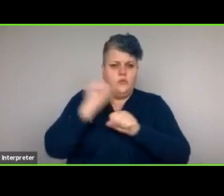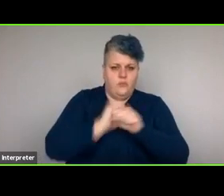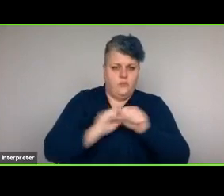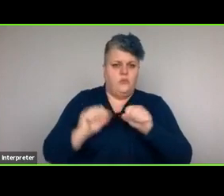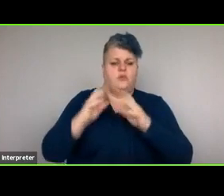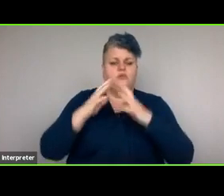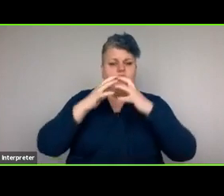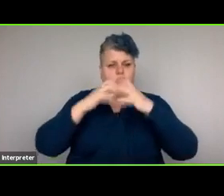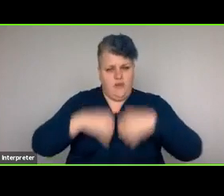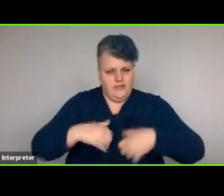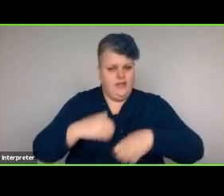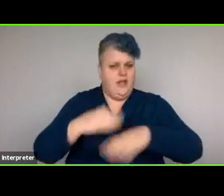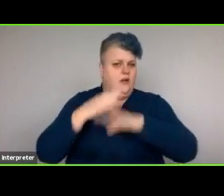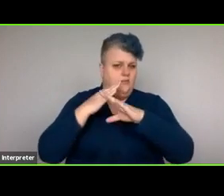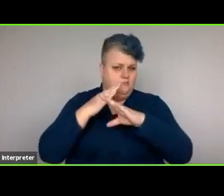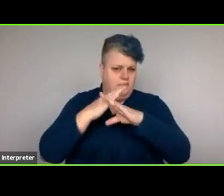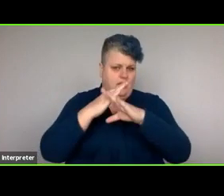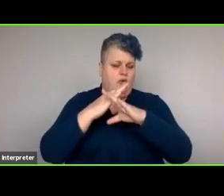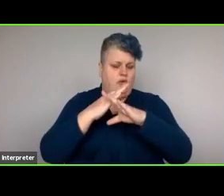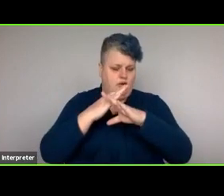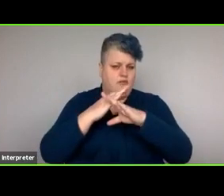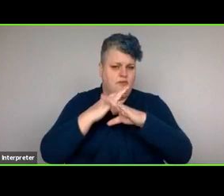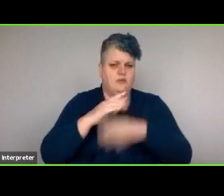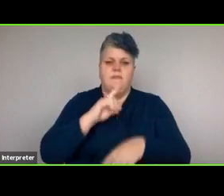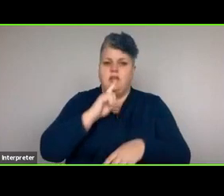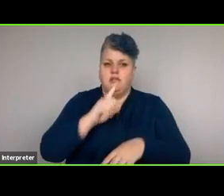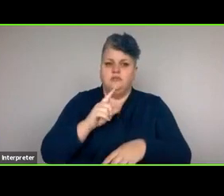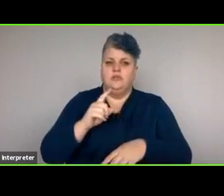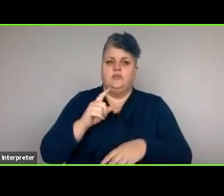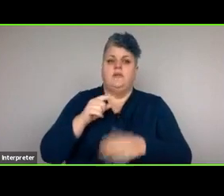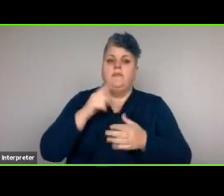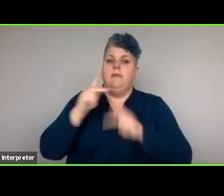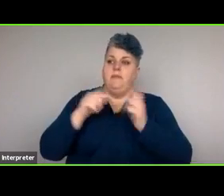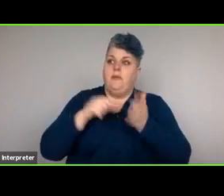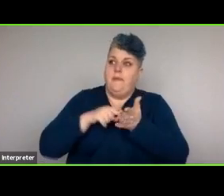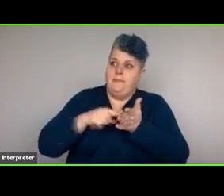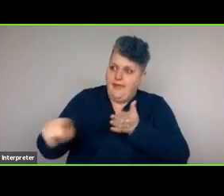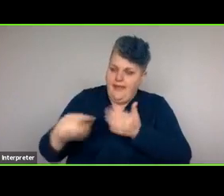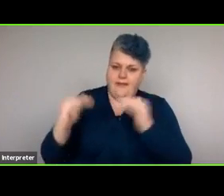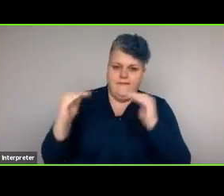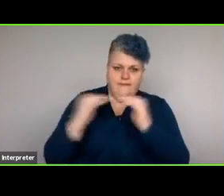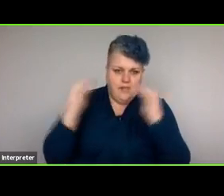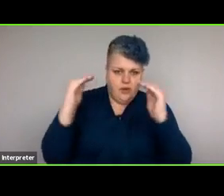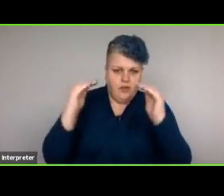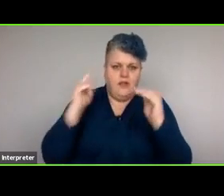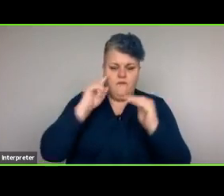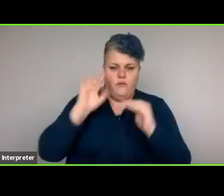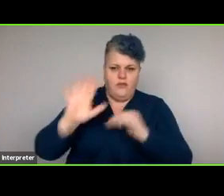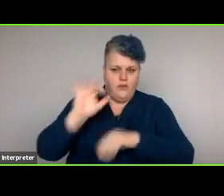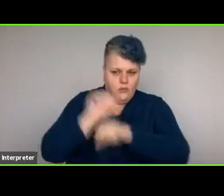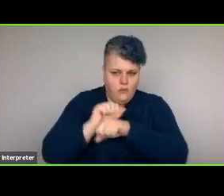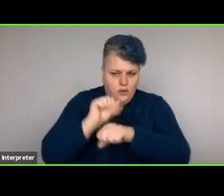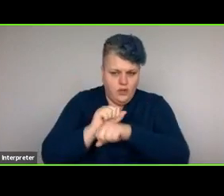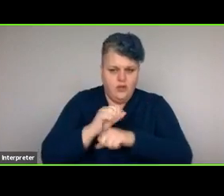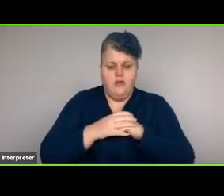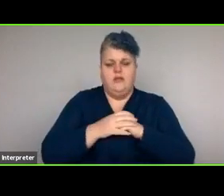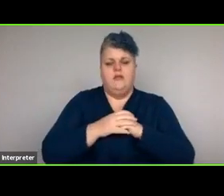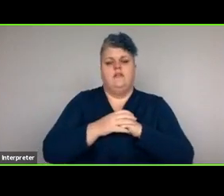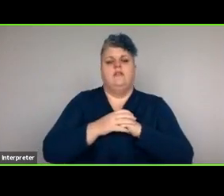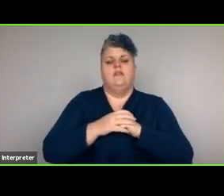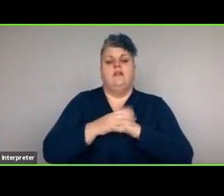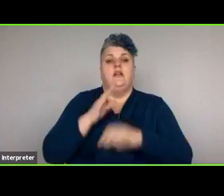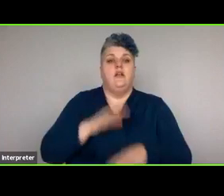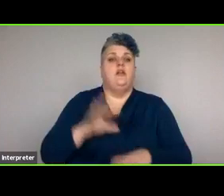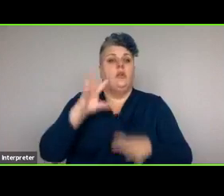of those barriers, to make sure that people can be paid fairly and equally for the work that they're doing. And that includes